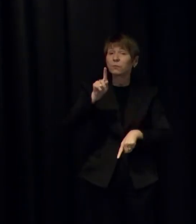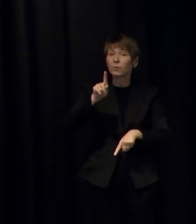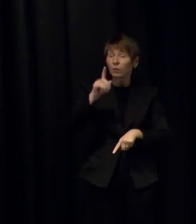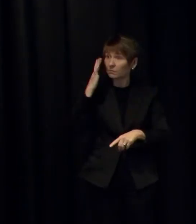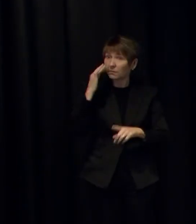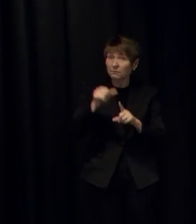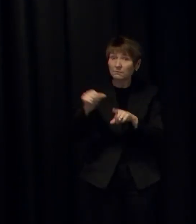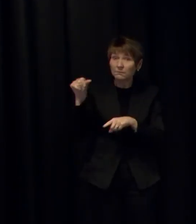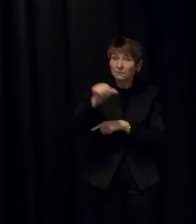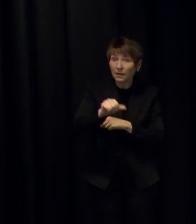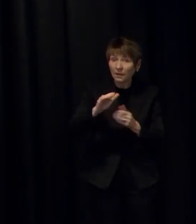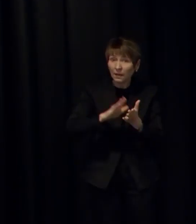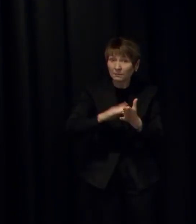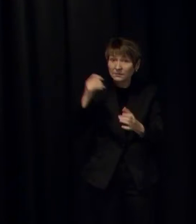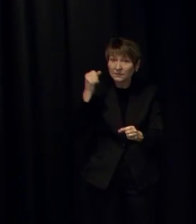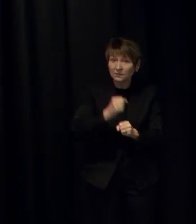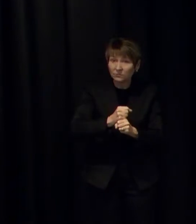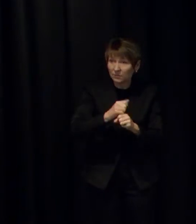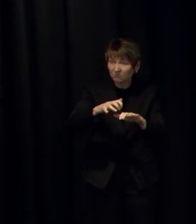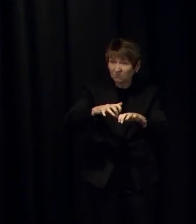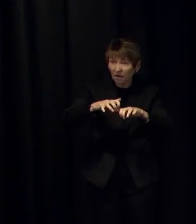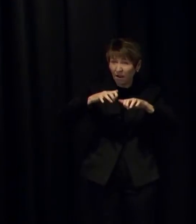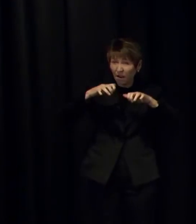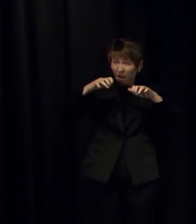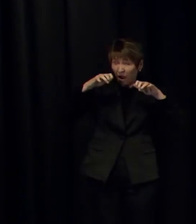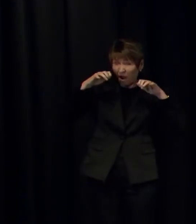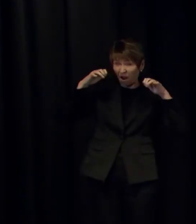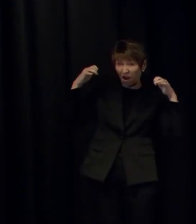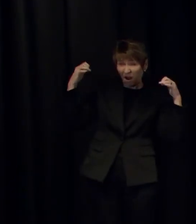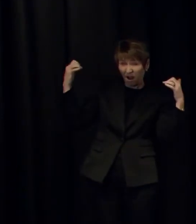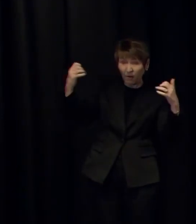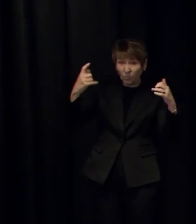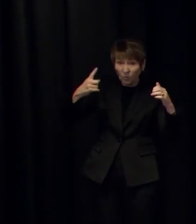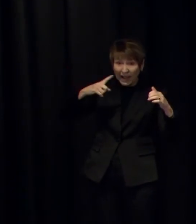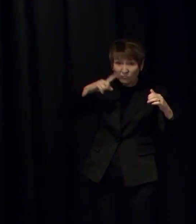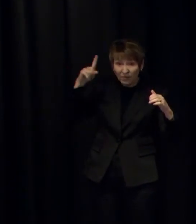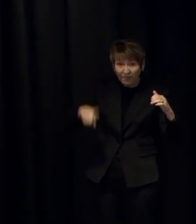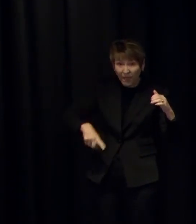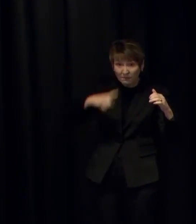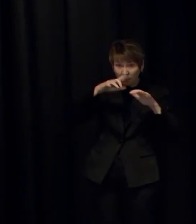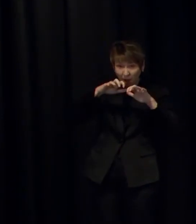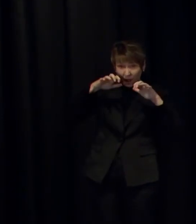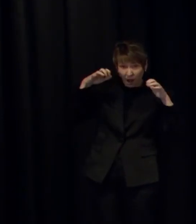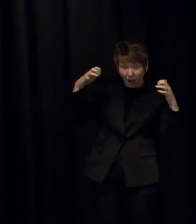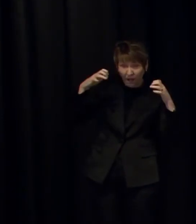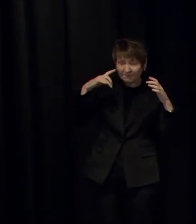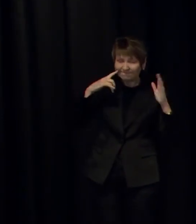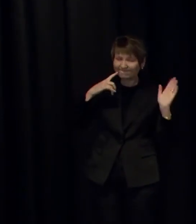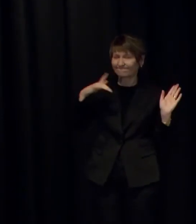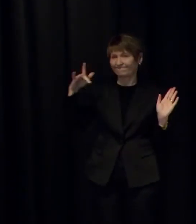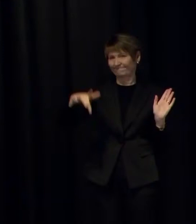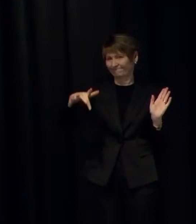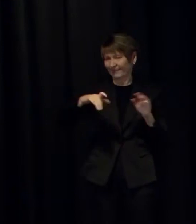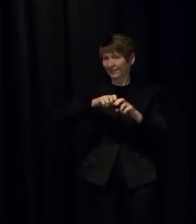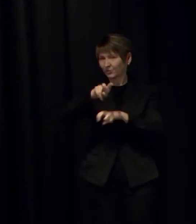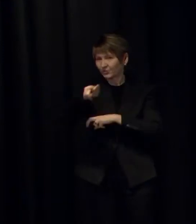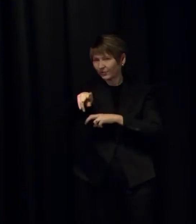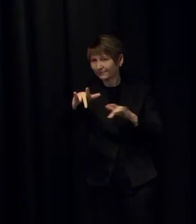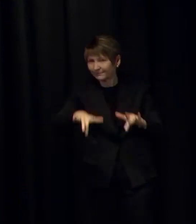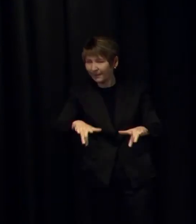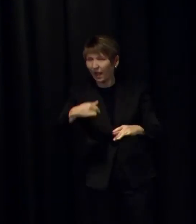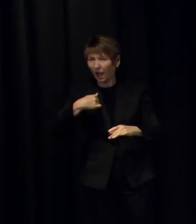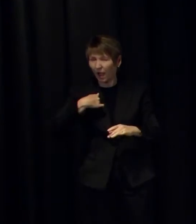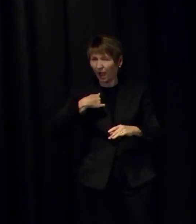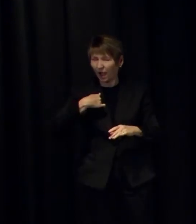can't be certain right now because that is some way off, obviously, and I want to see crowds